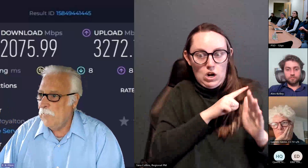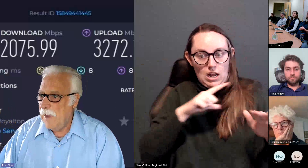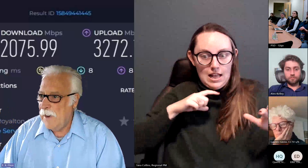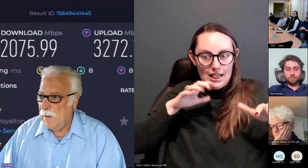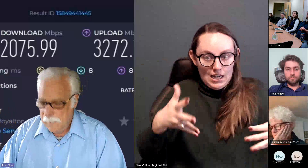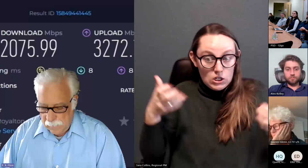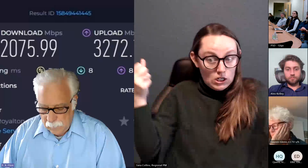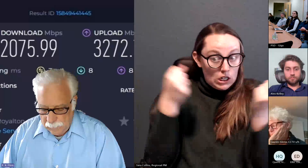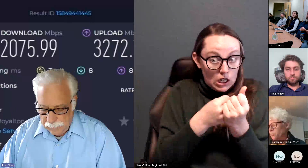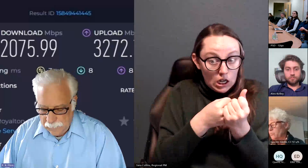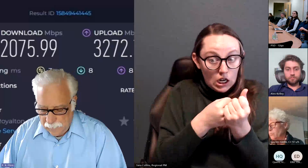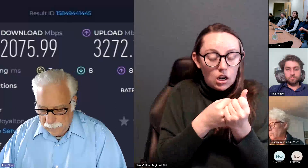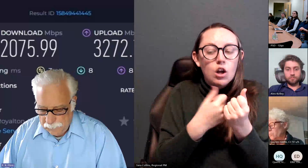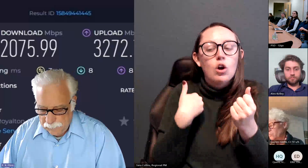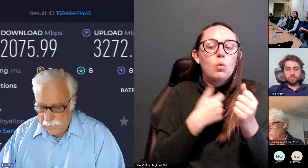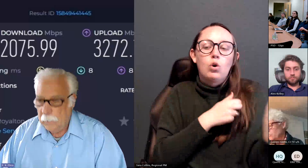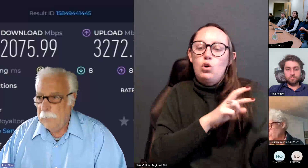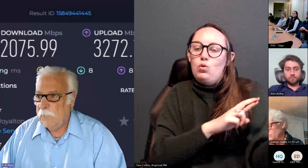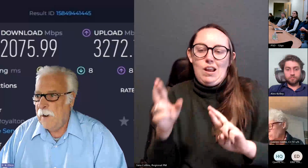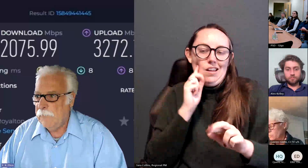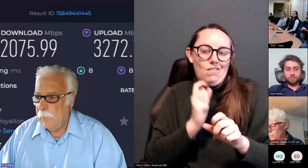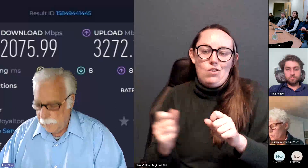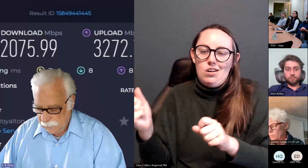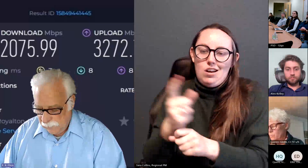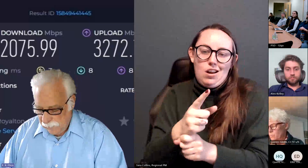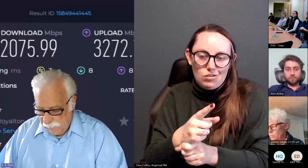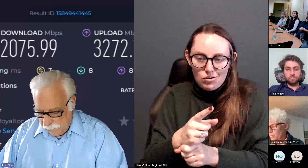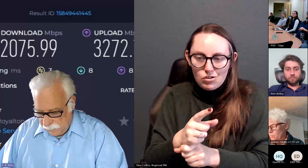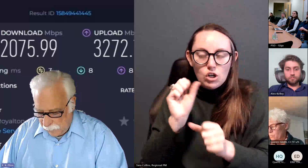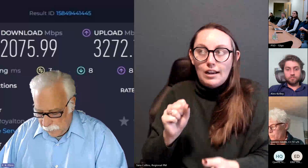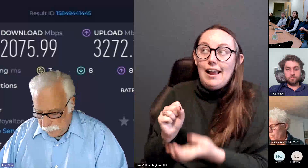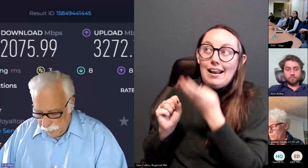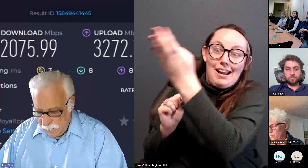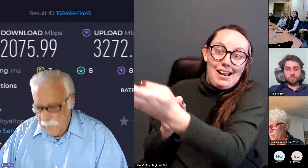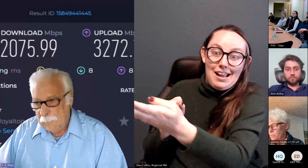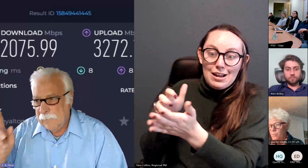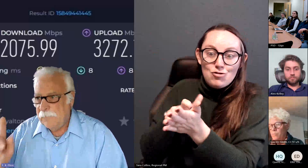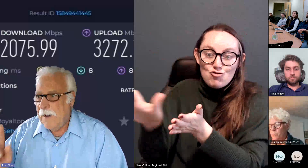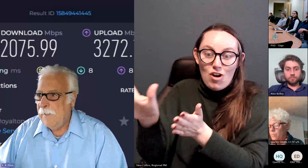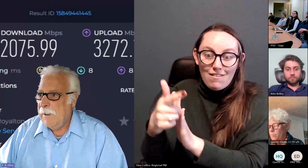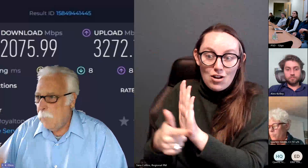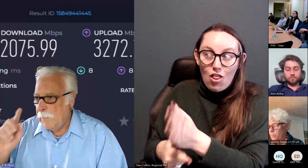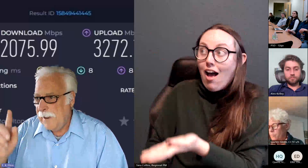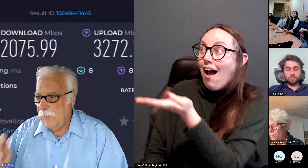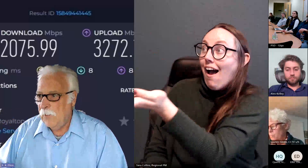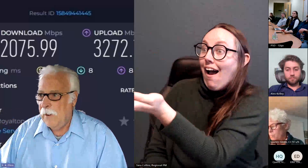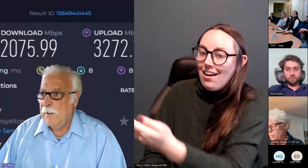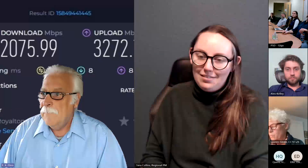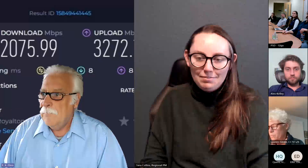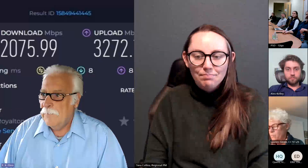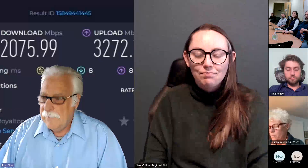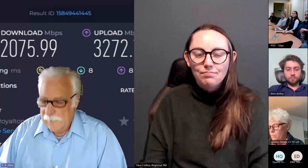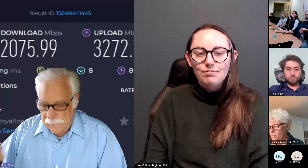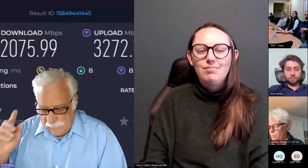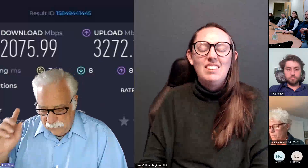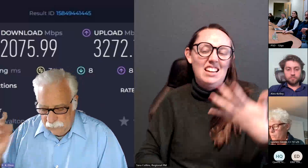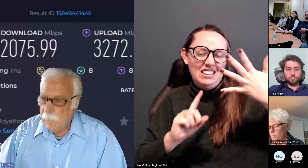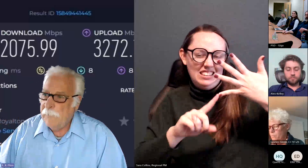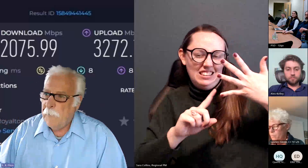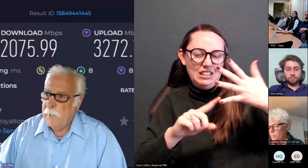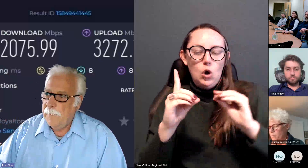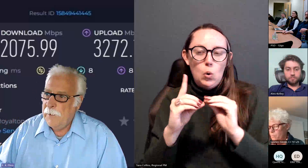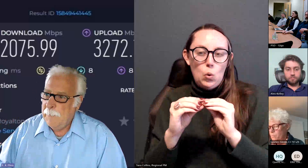be all set with, with draft laws. So, and finally, one last thought.